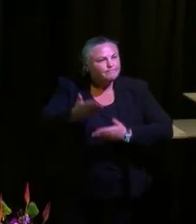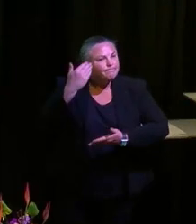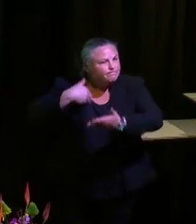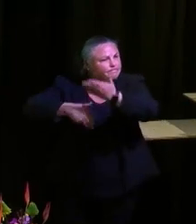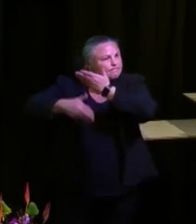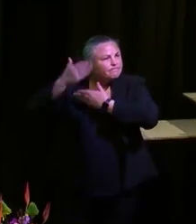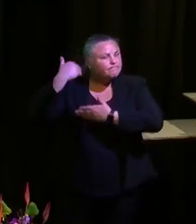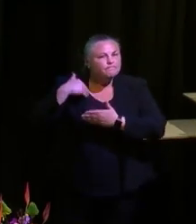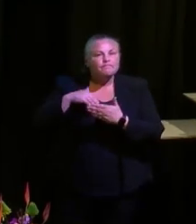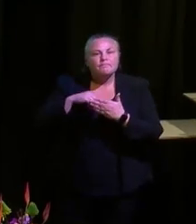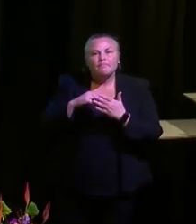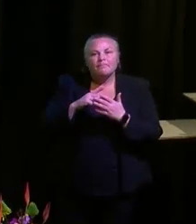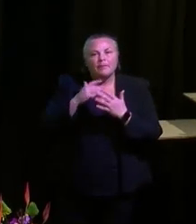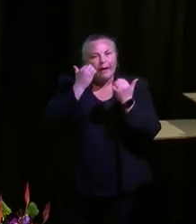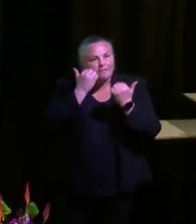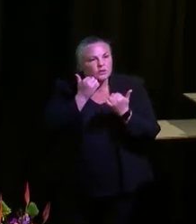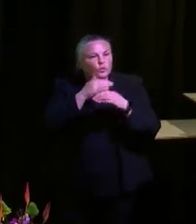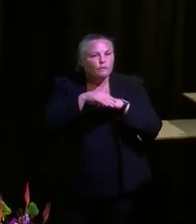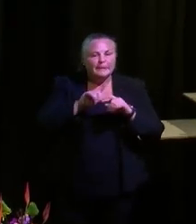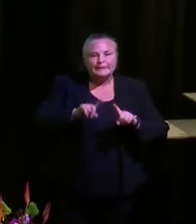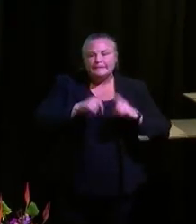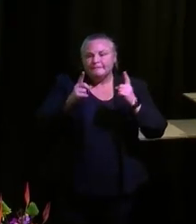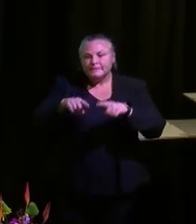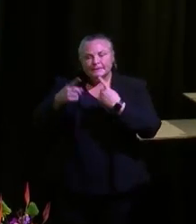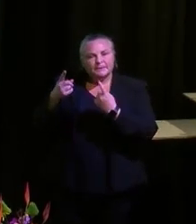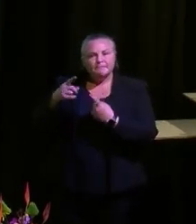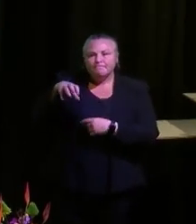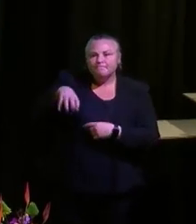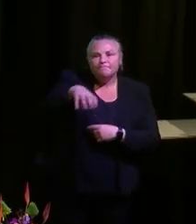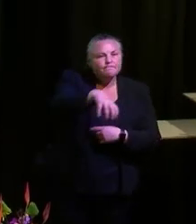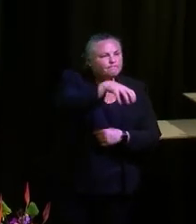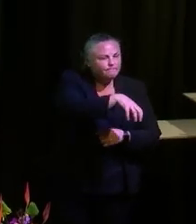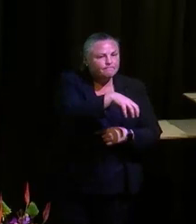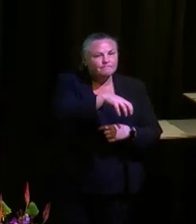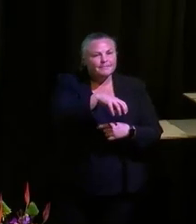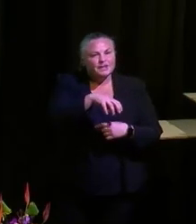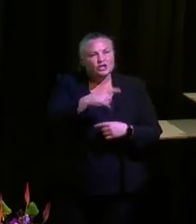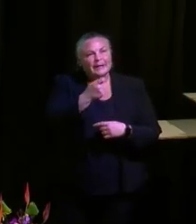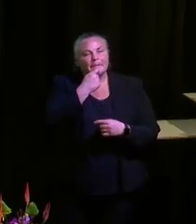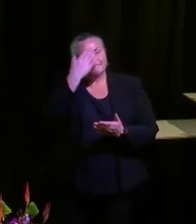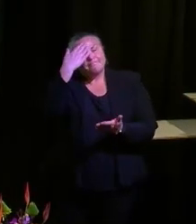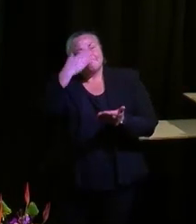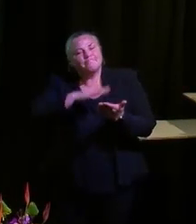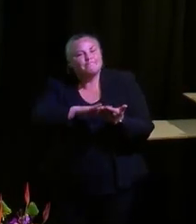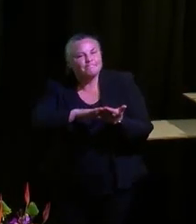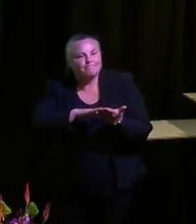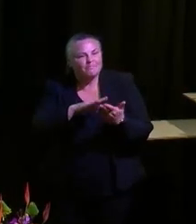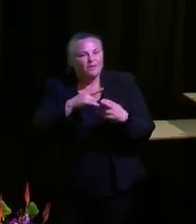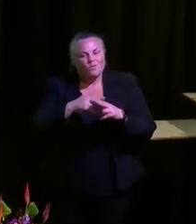evidences of different sites. And so that's kind of a memento or a memory of that